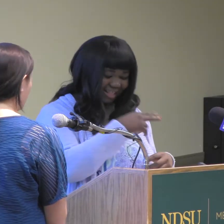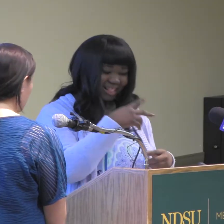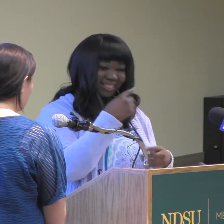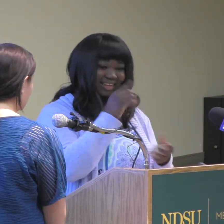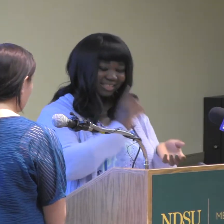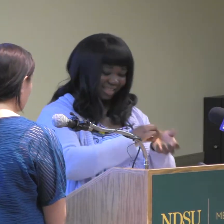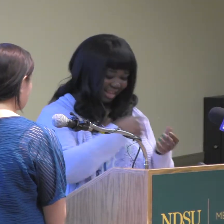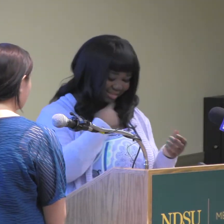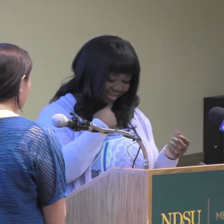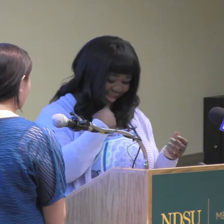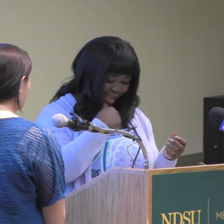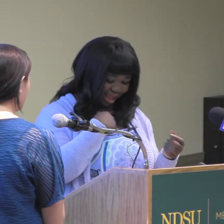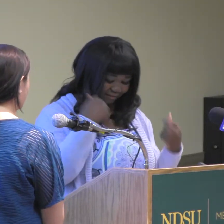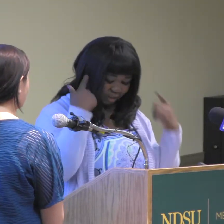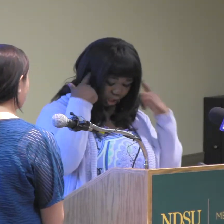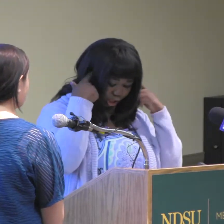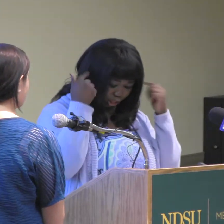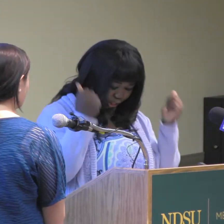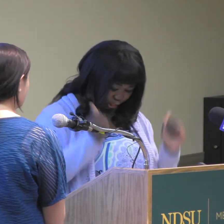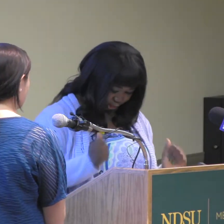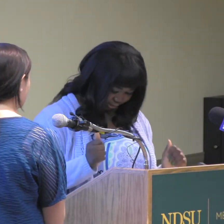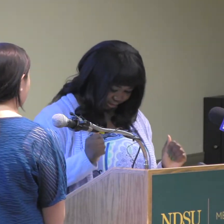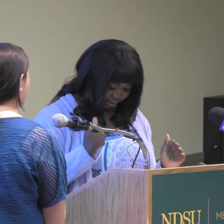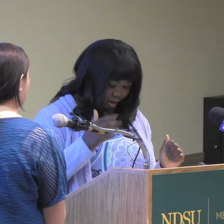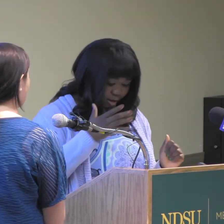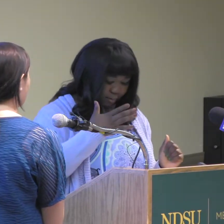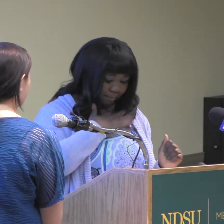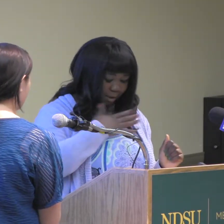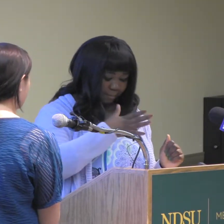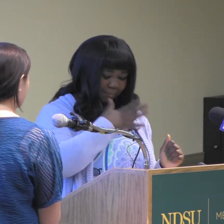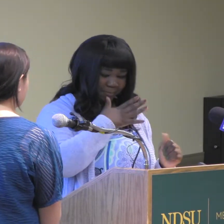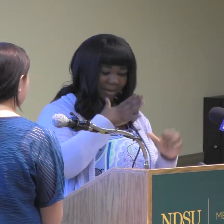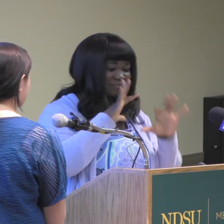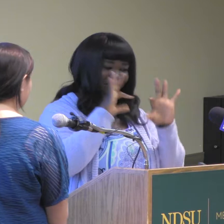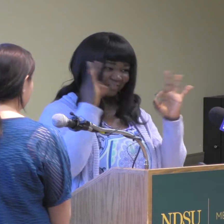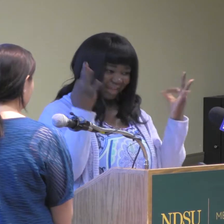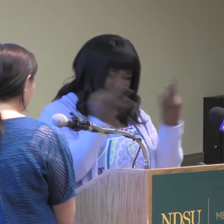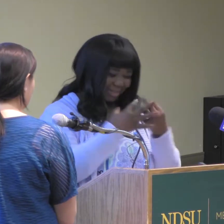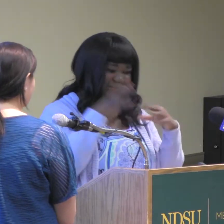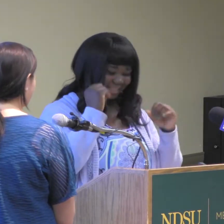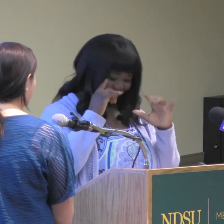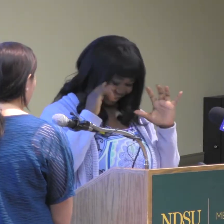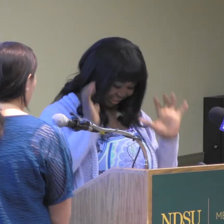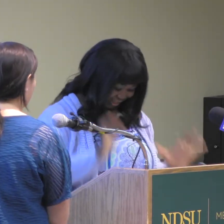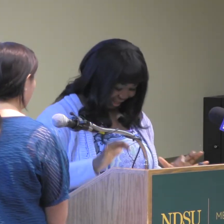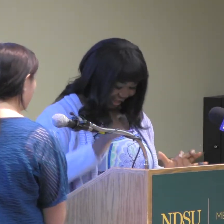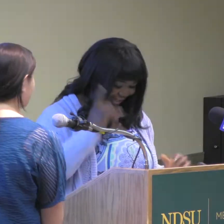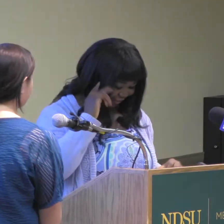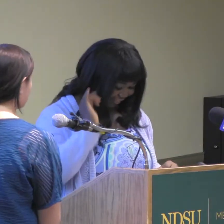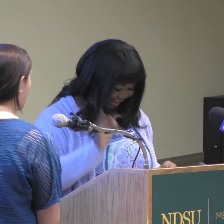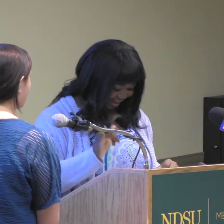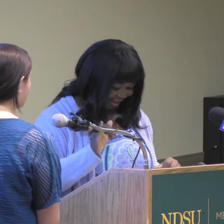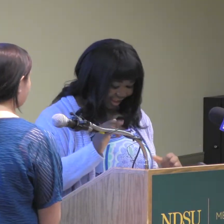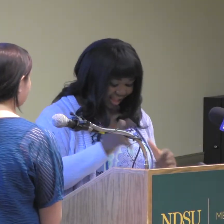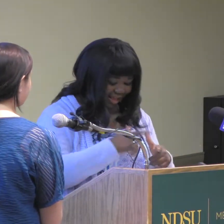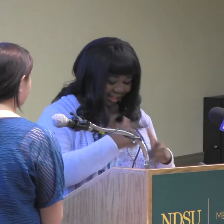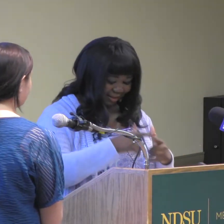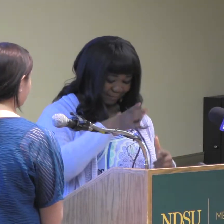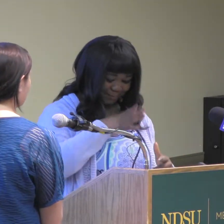My mom brought me to the hospital, and the doctor told her that my hearing was gone, and my family was